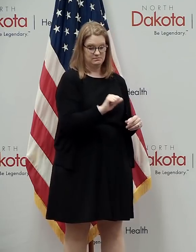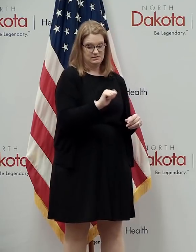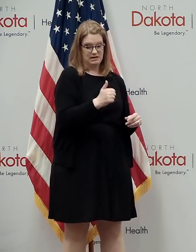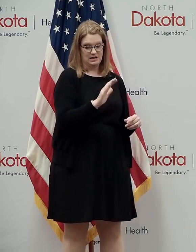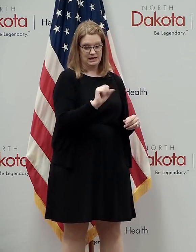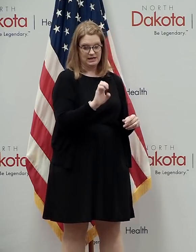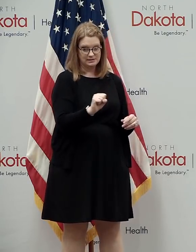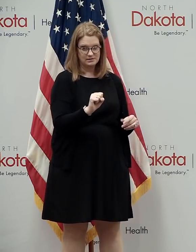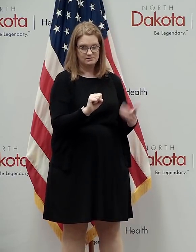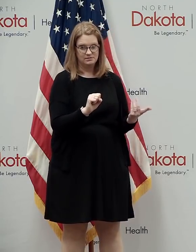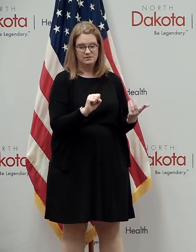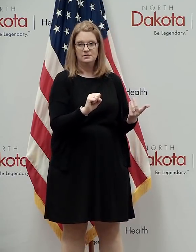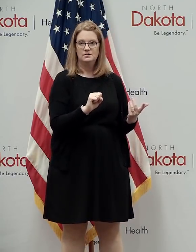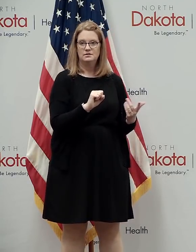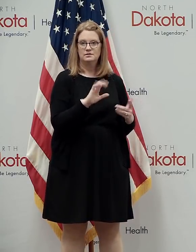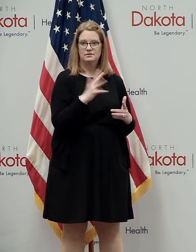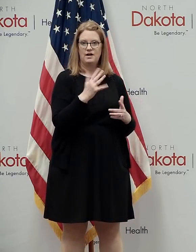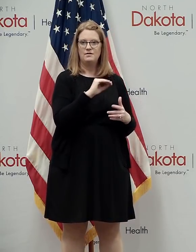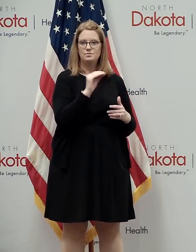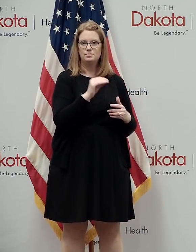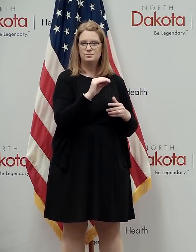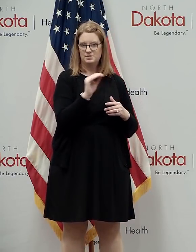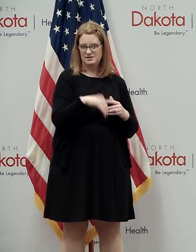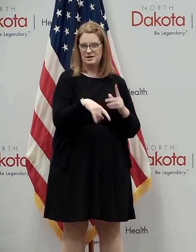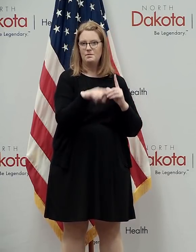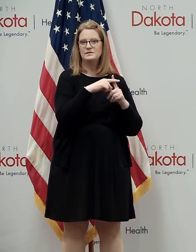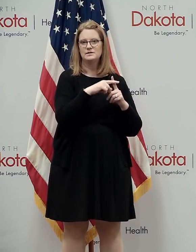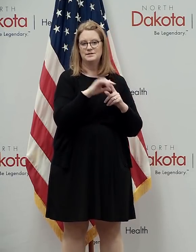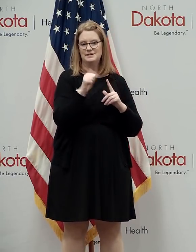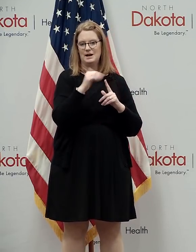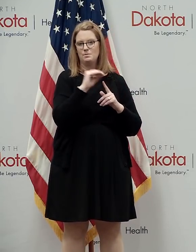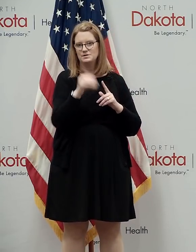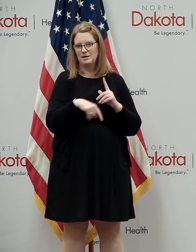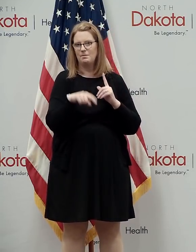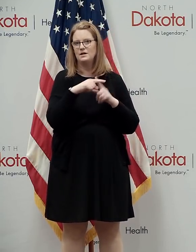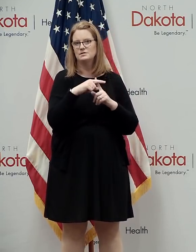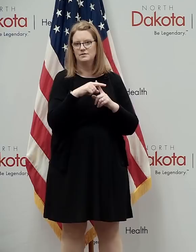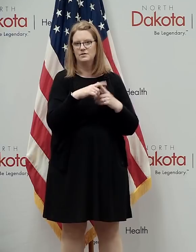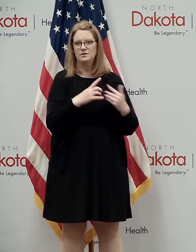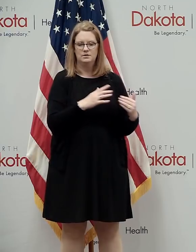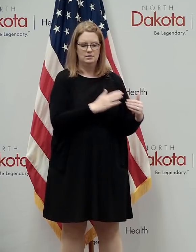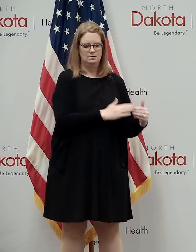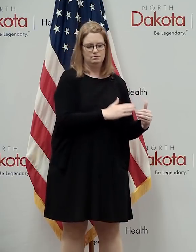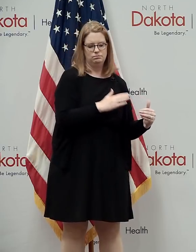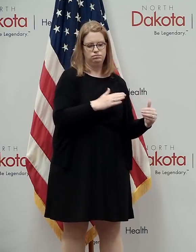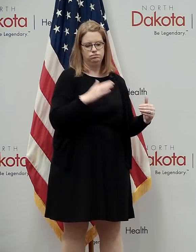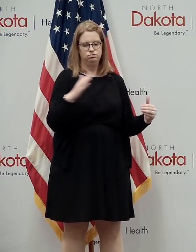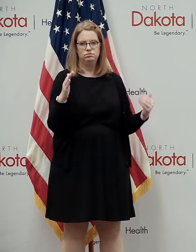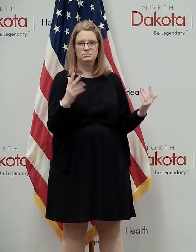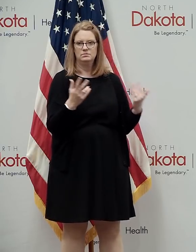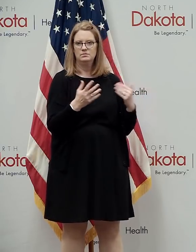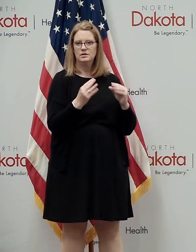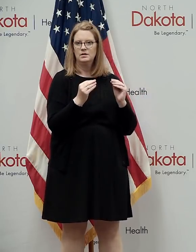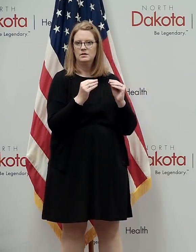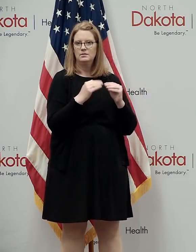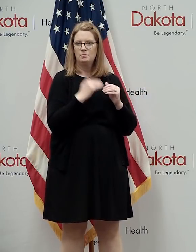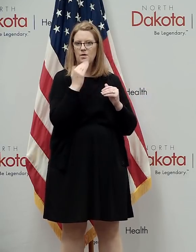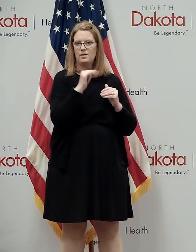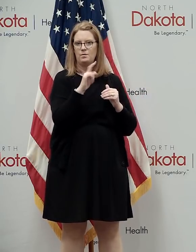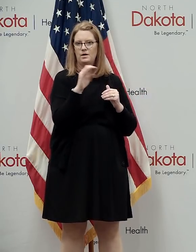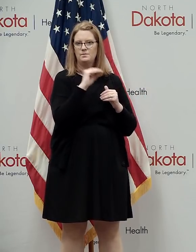have grown 5% positivity to 10% positivity. You could say, hey, cases have more than 100% growth in positivity